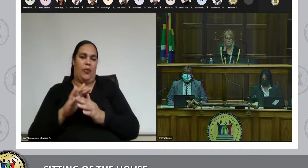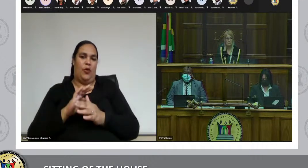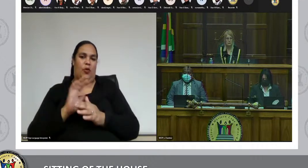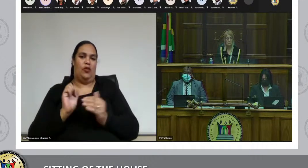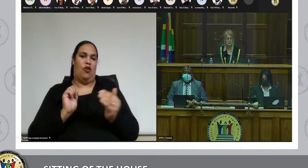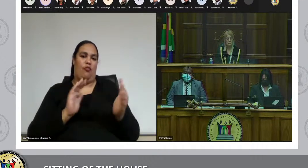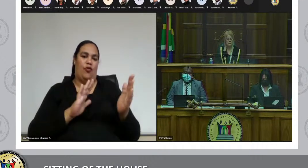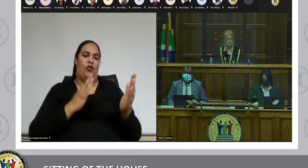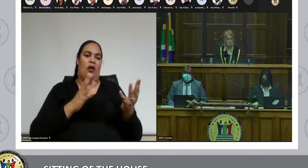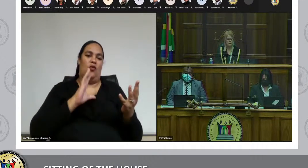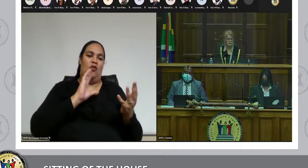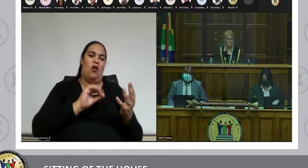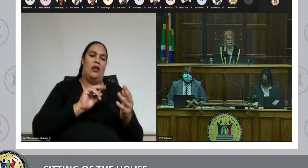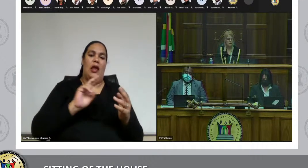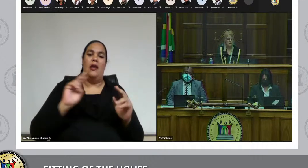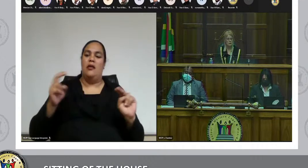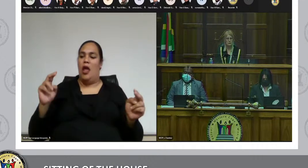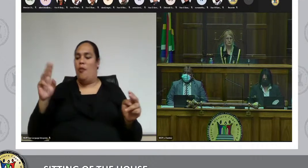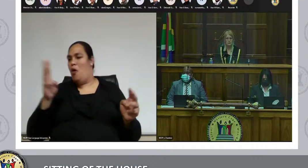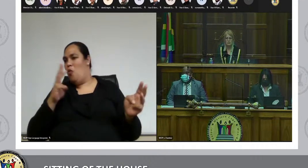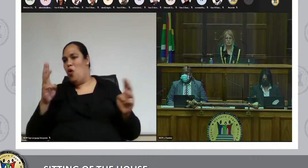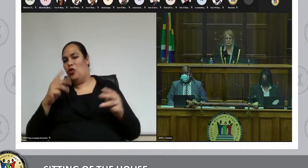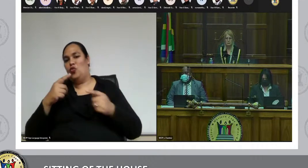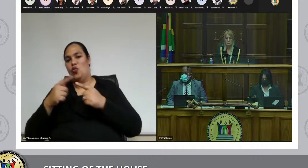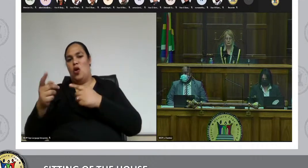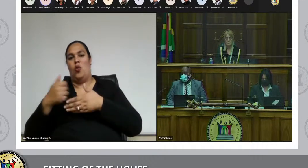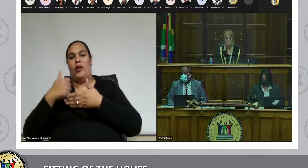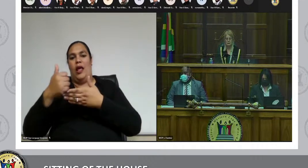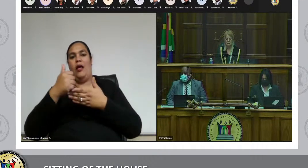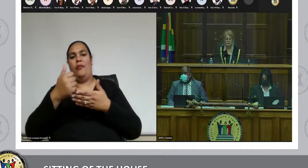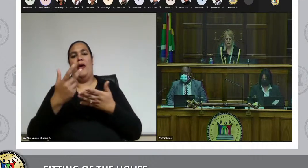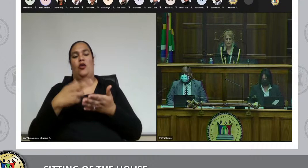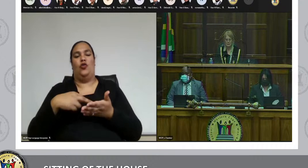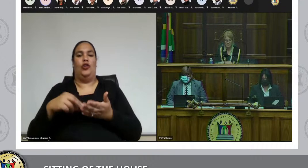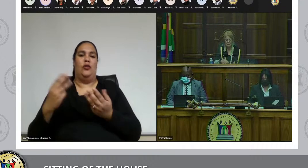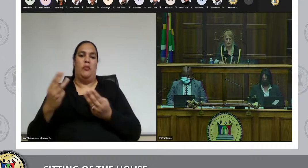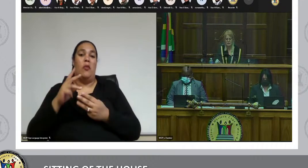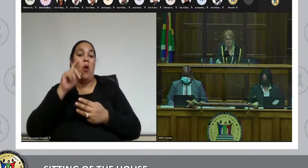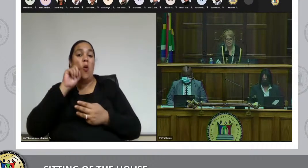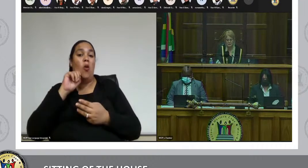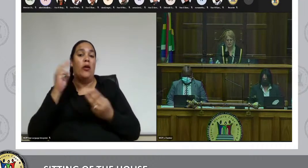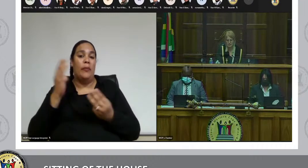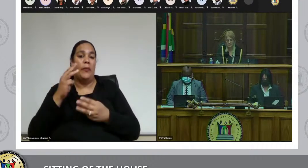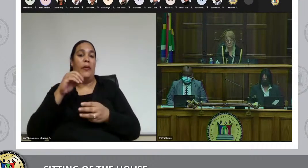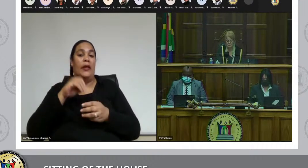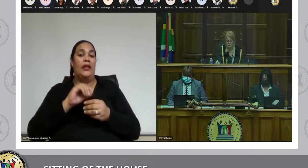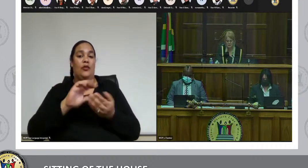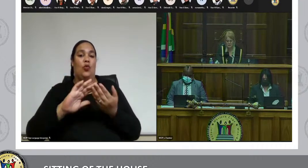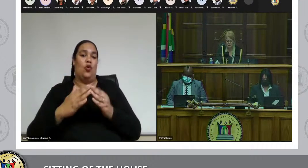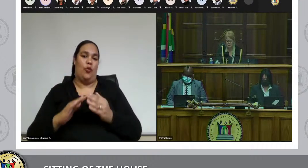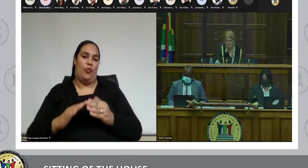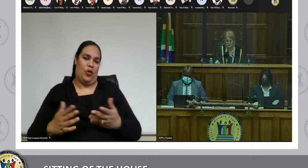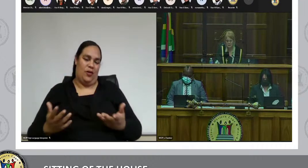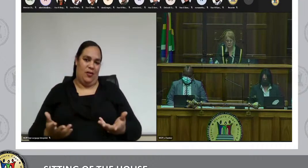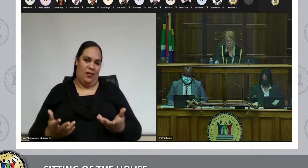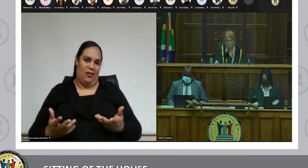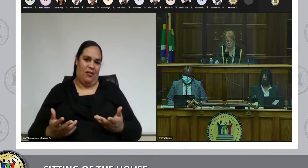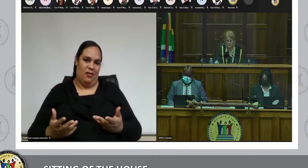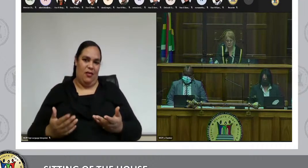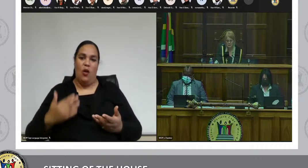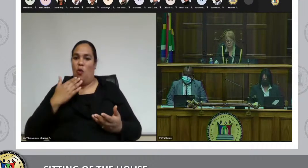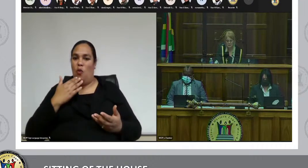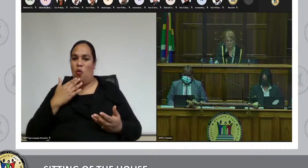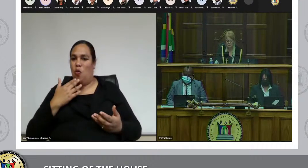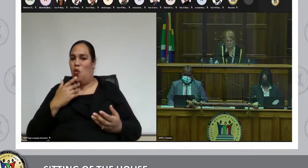of asking neighbourhood watchers to go and assist in registering older persons in their communities that are